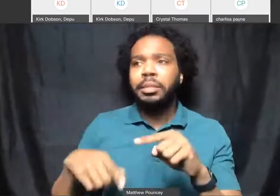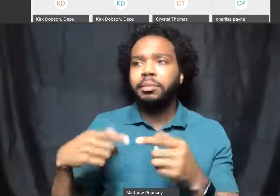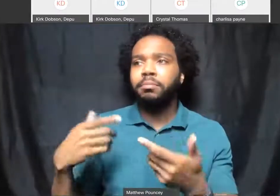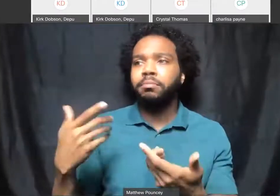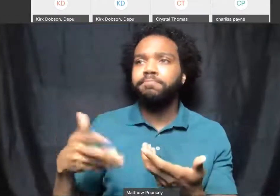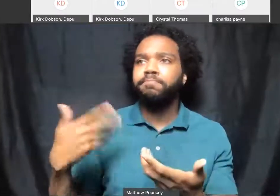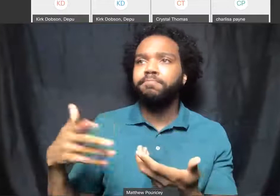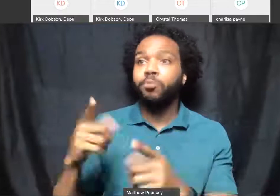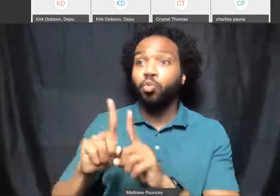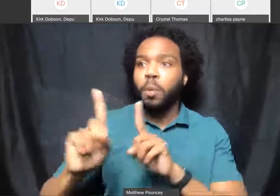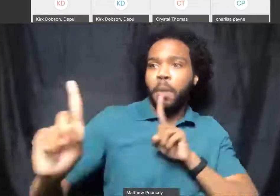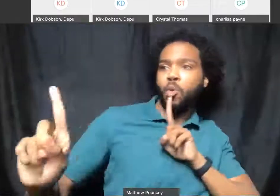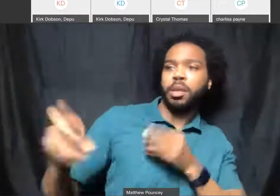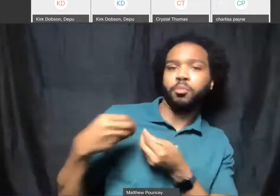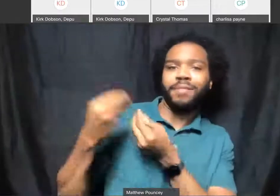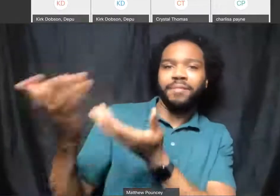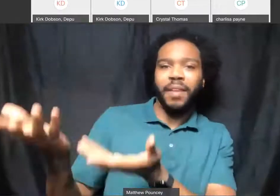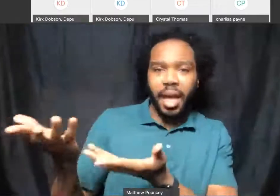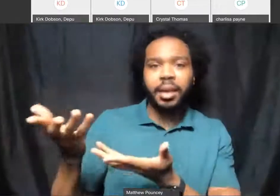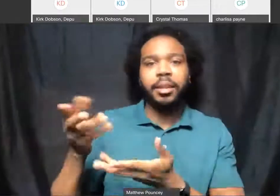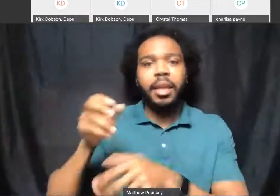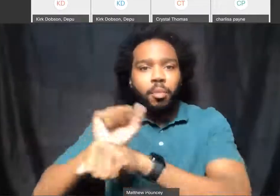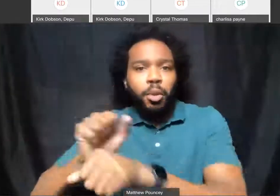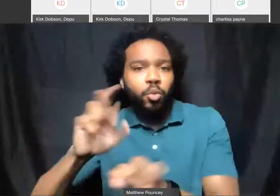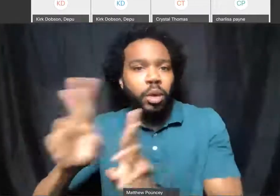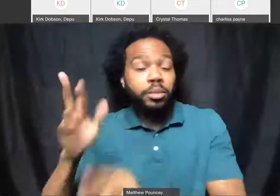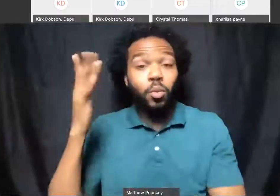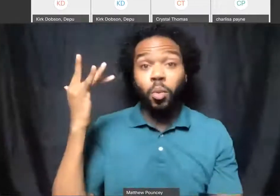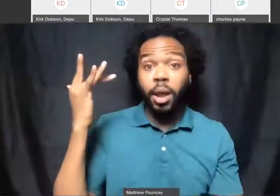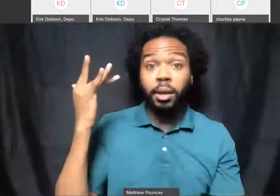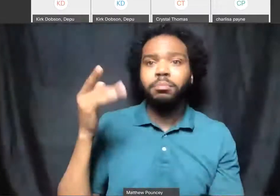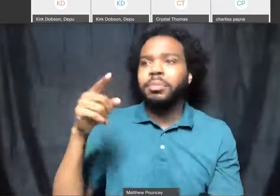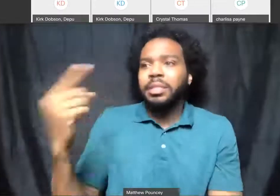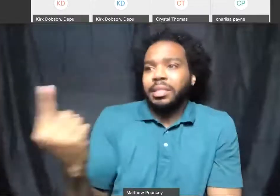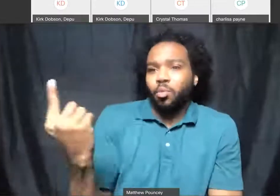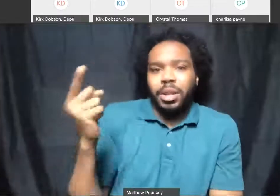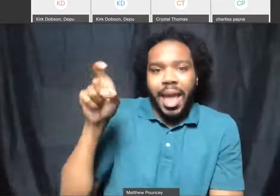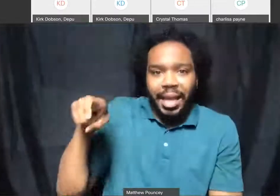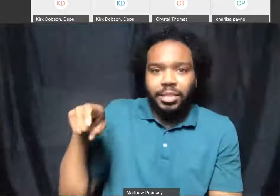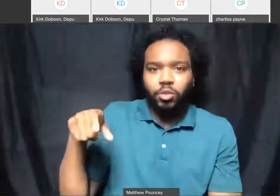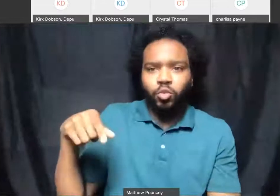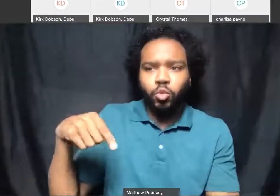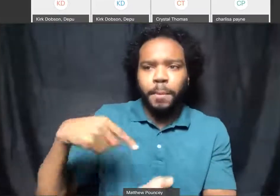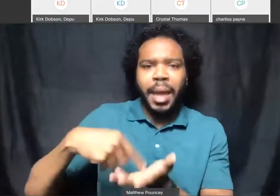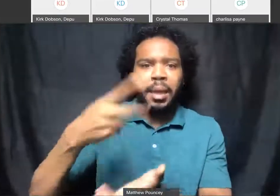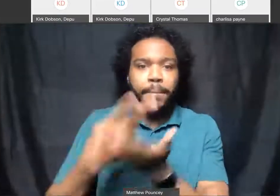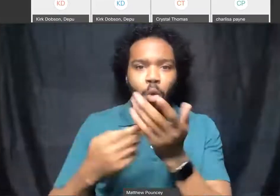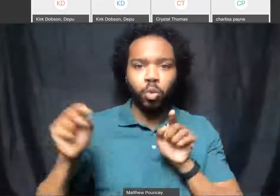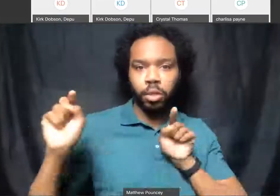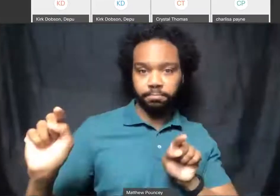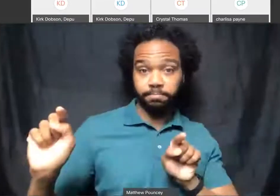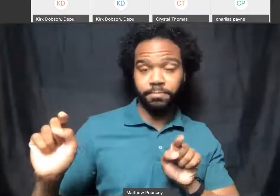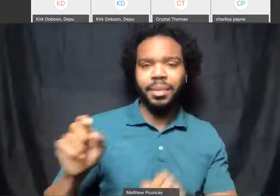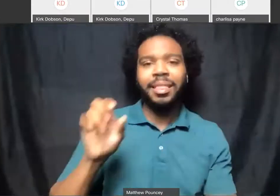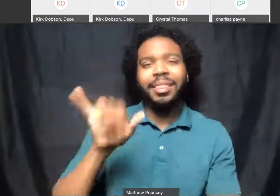remotely provide employment readiness because someone has to pay both staff. So that's one